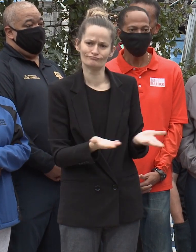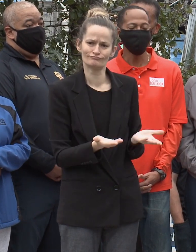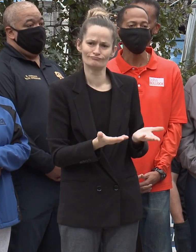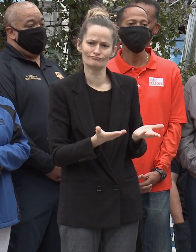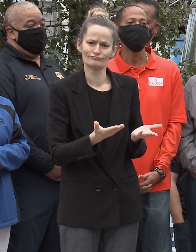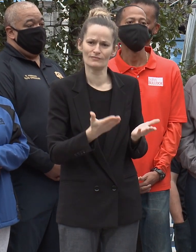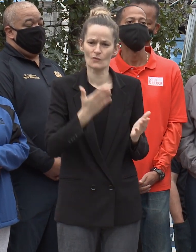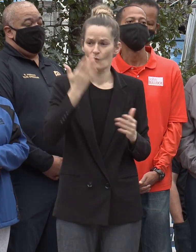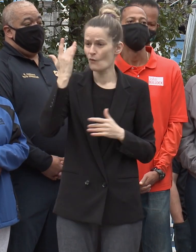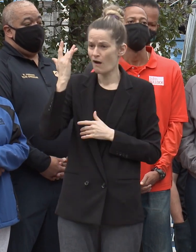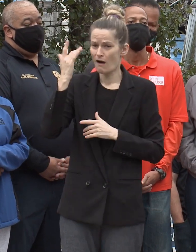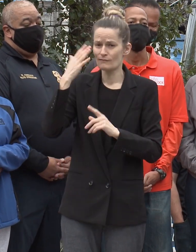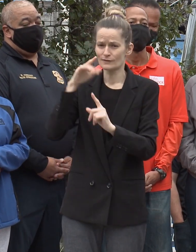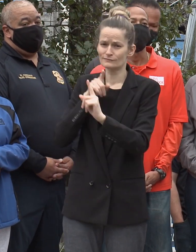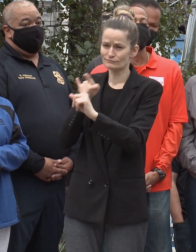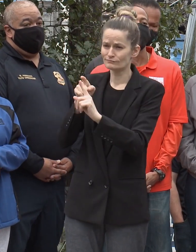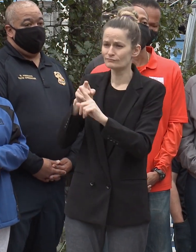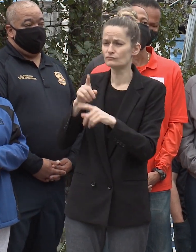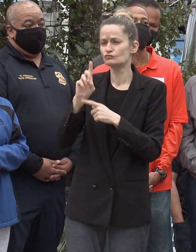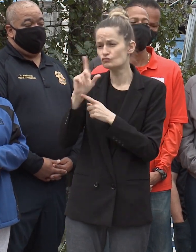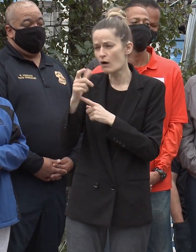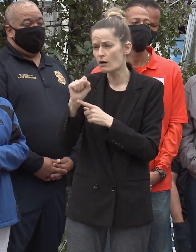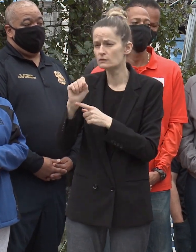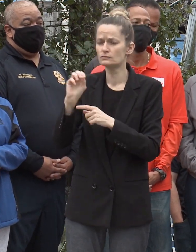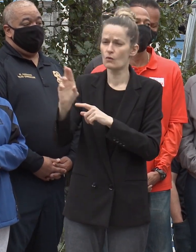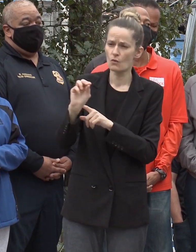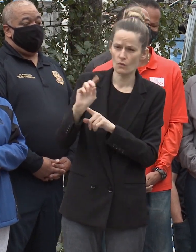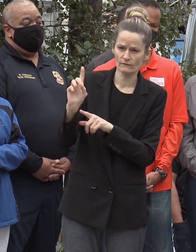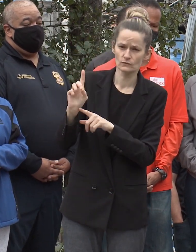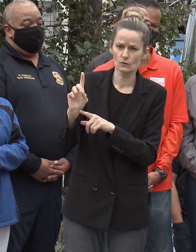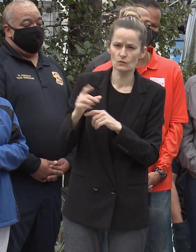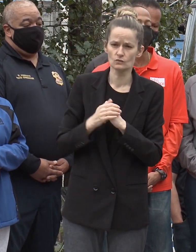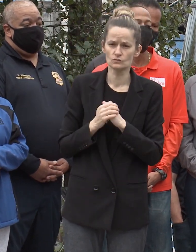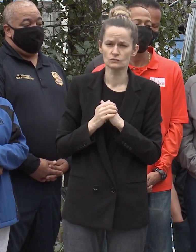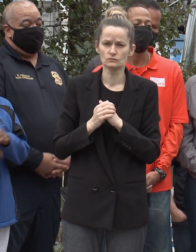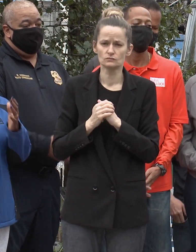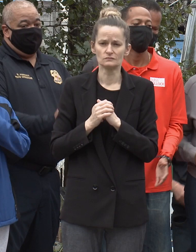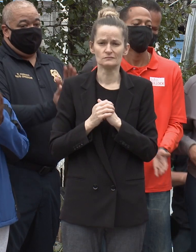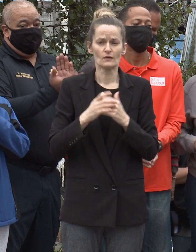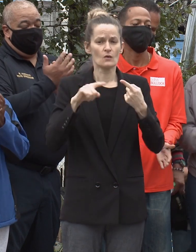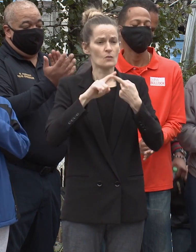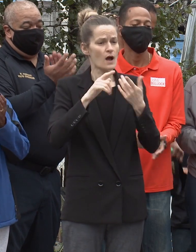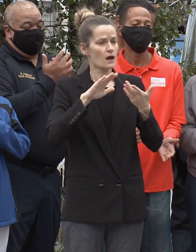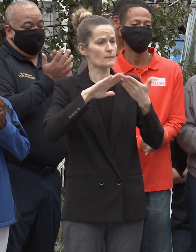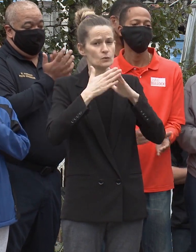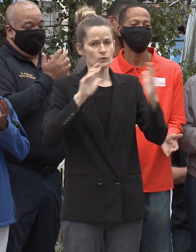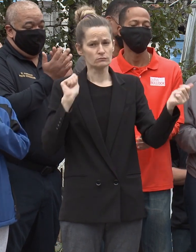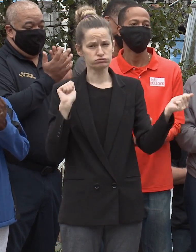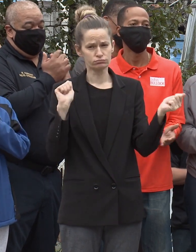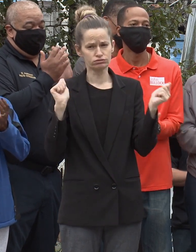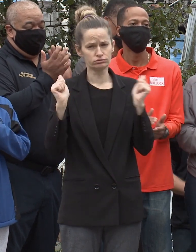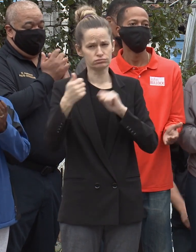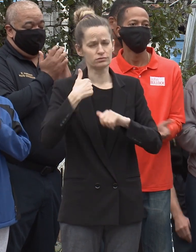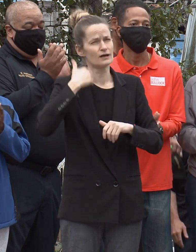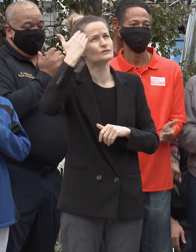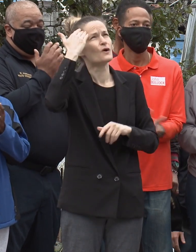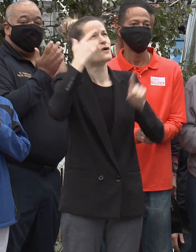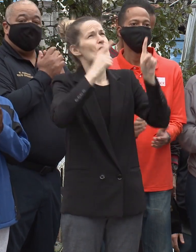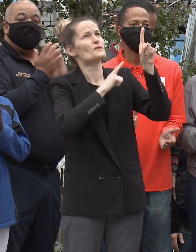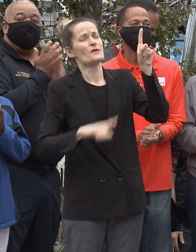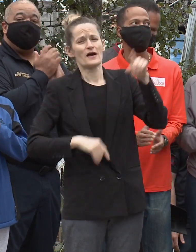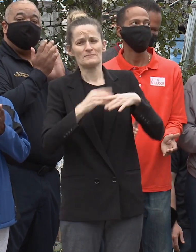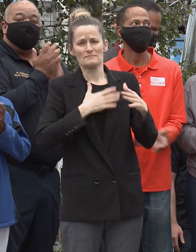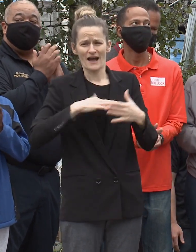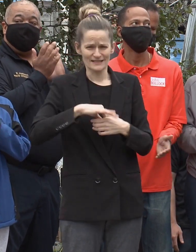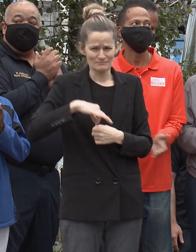overdose, so that when this community turns around, and it will, I know the Lord has, in my spirit, I know that this community is